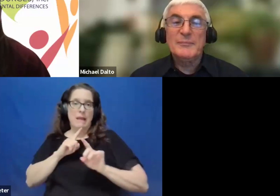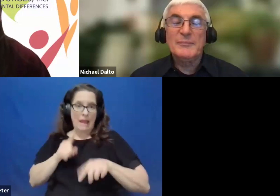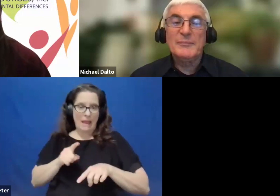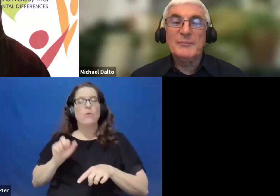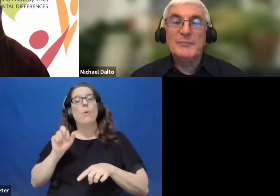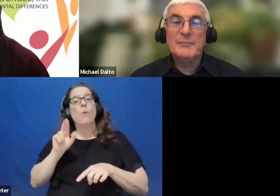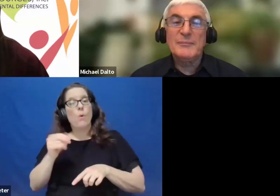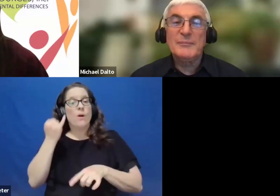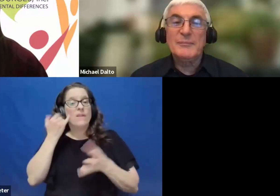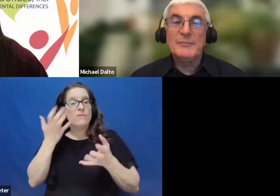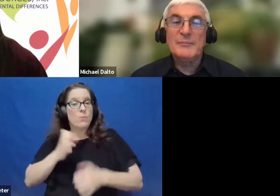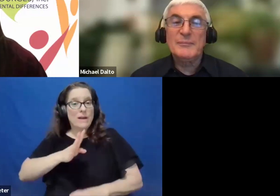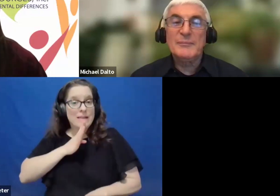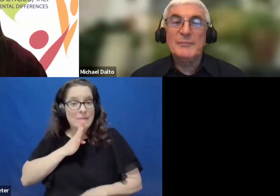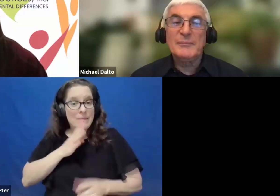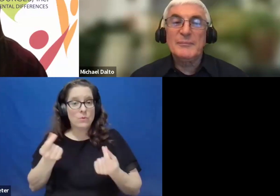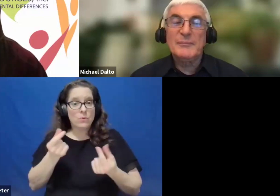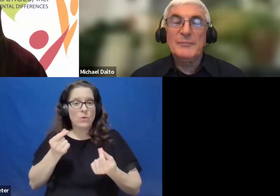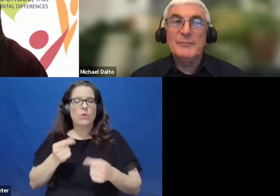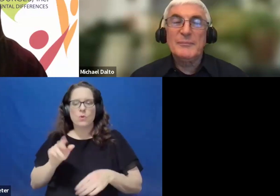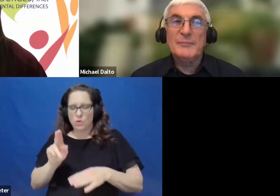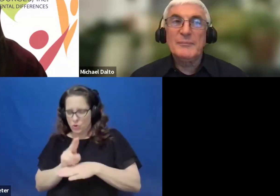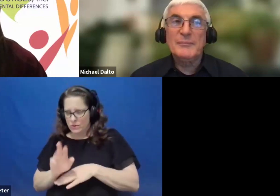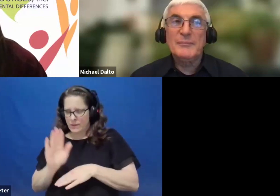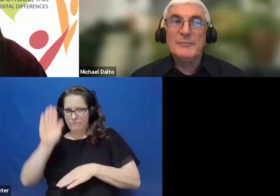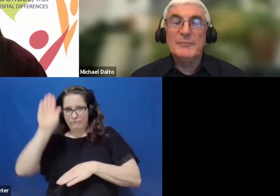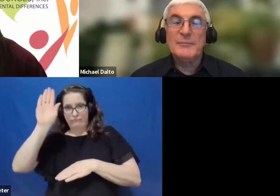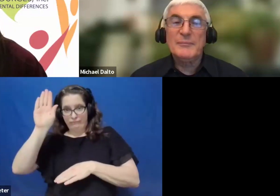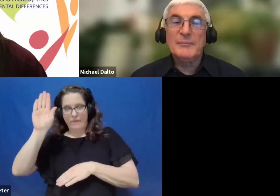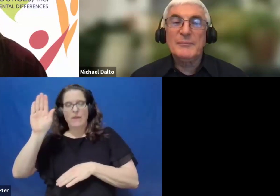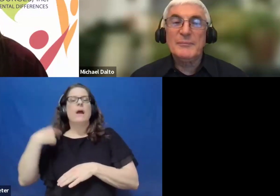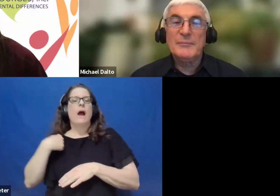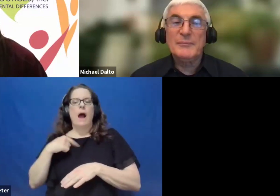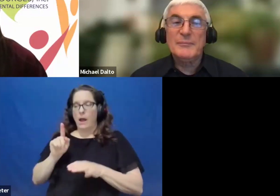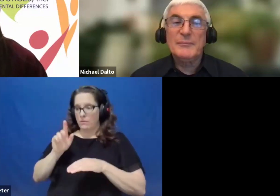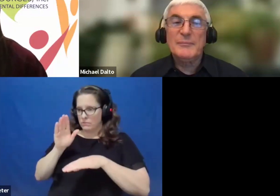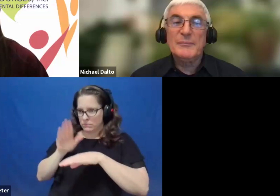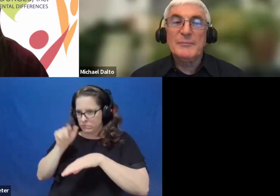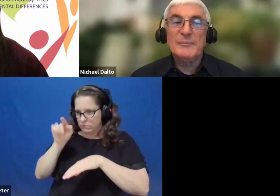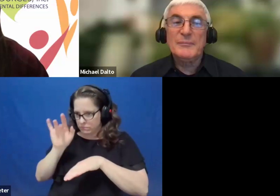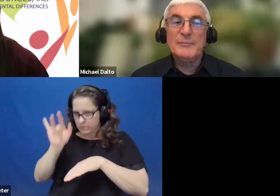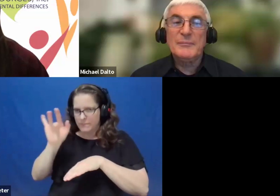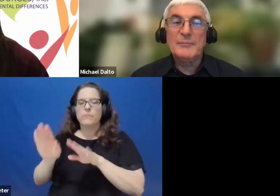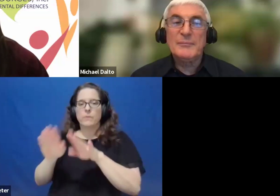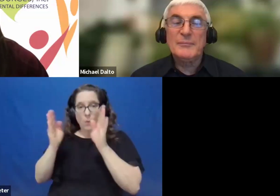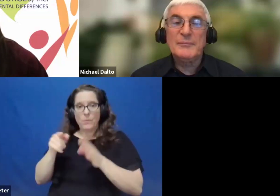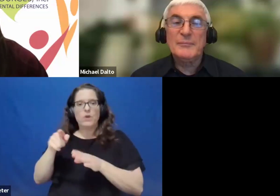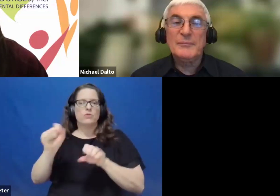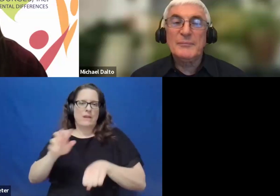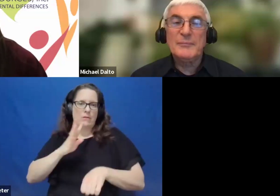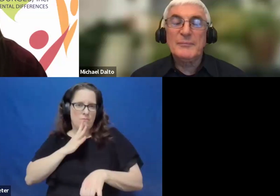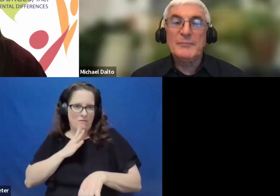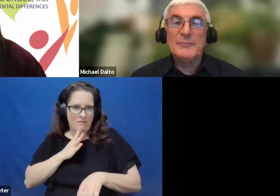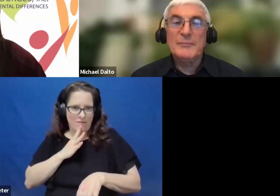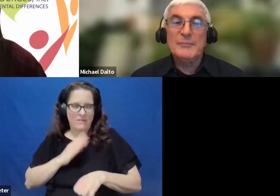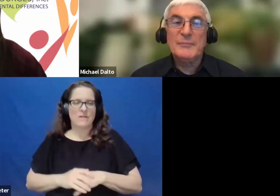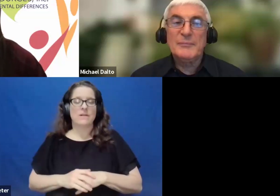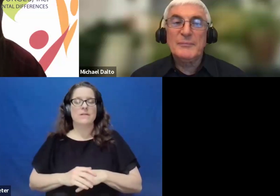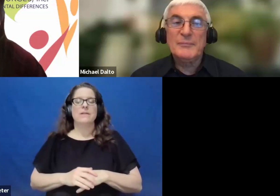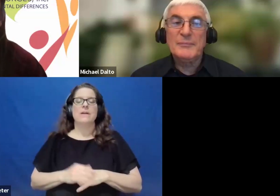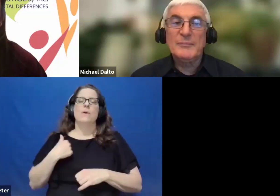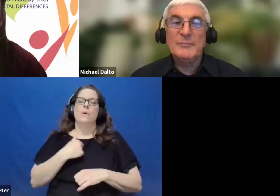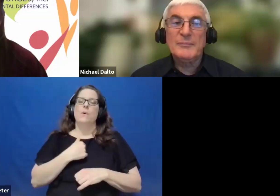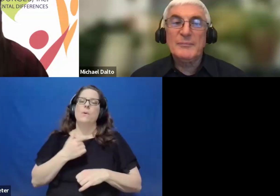You must select the speaking language you would like to show. We are so fortunate tonight to have Michael Dalto from High